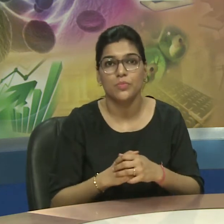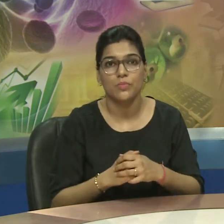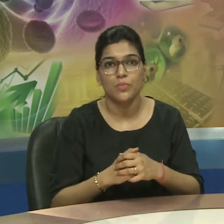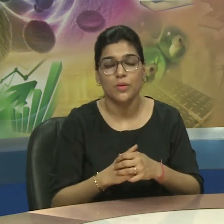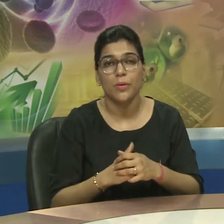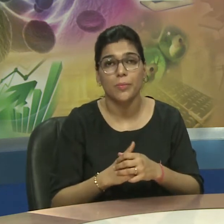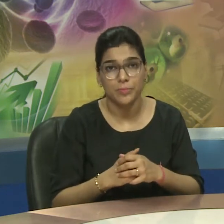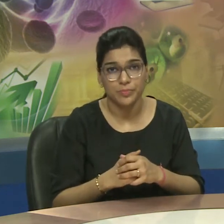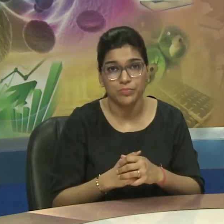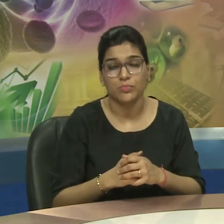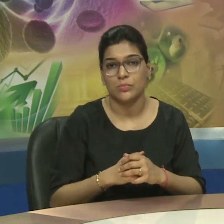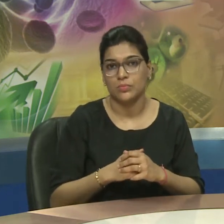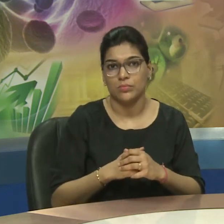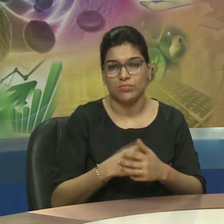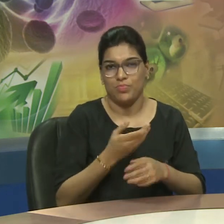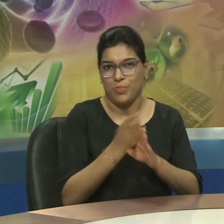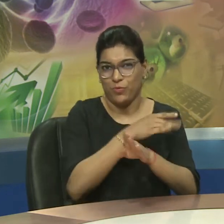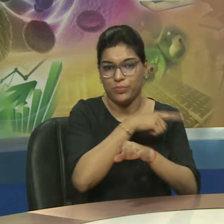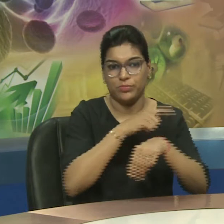Mixed policy.